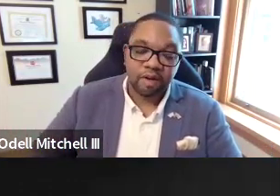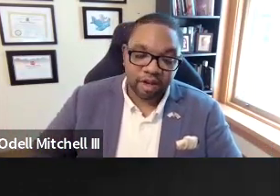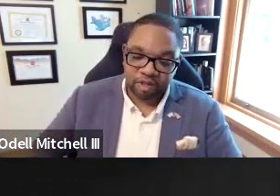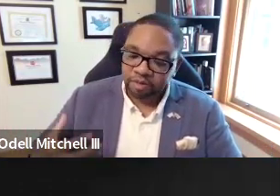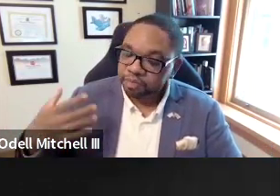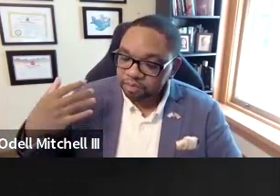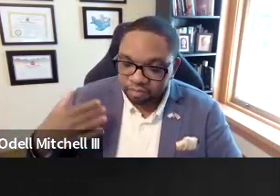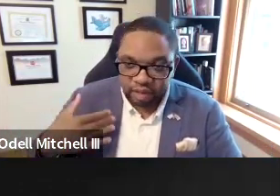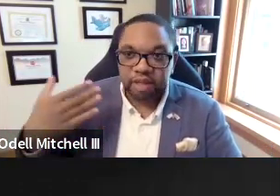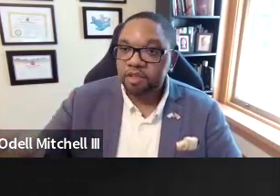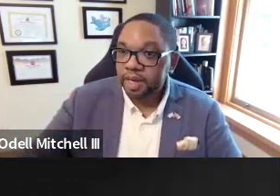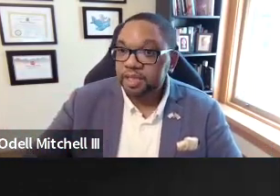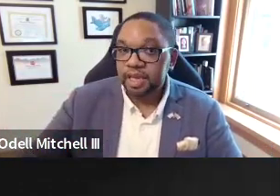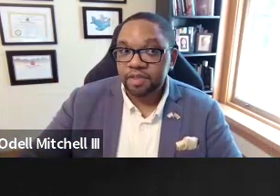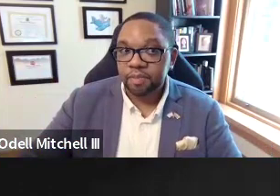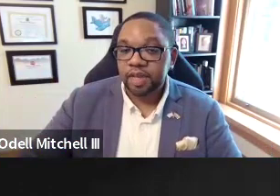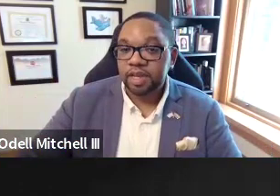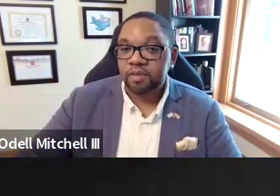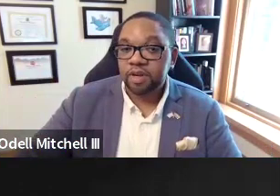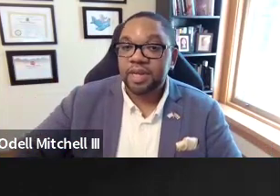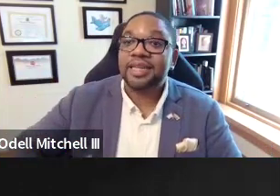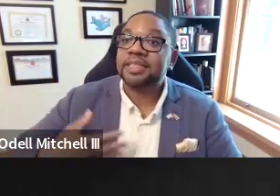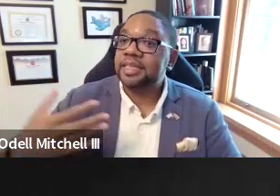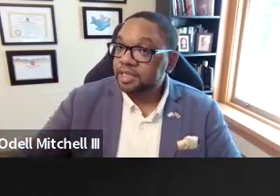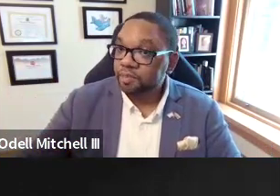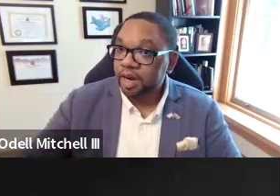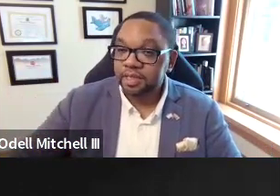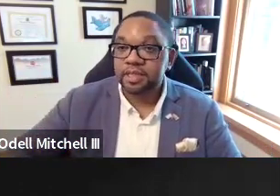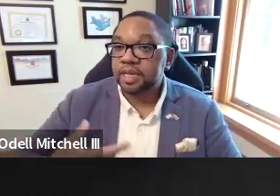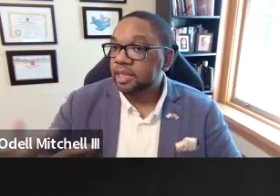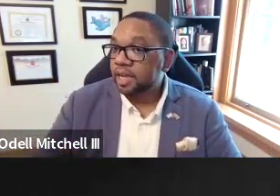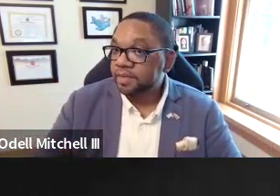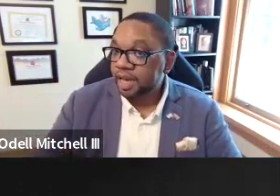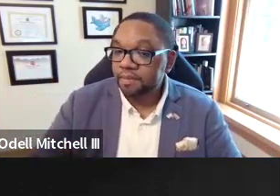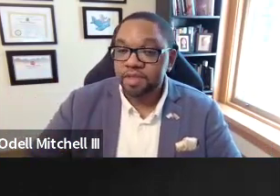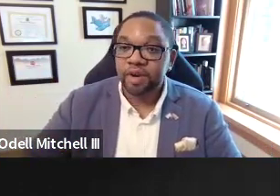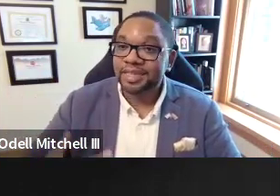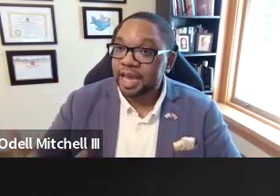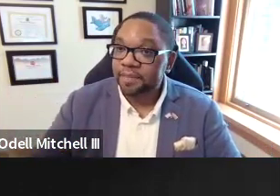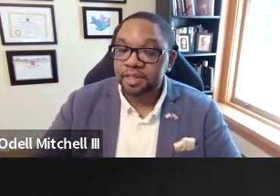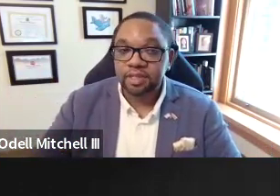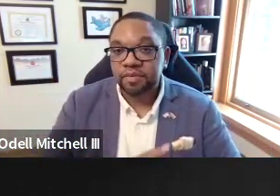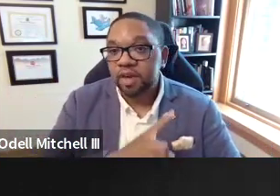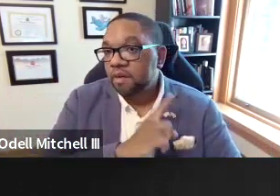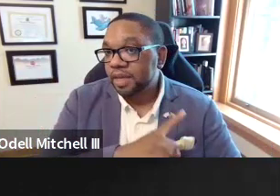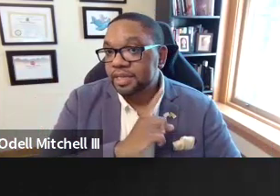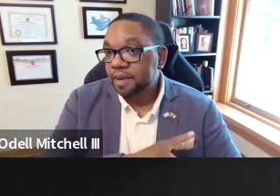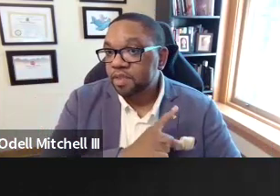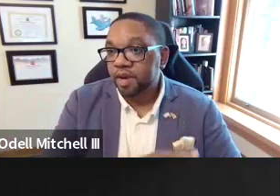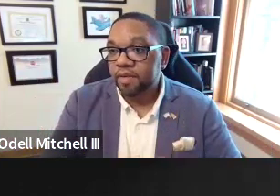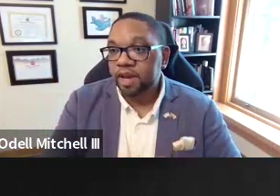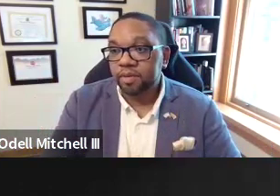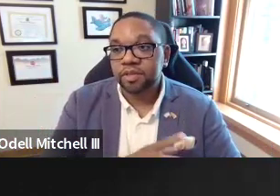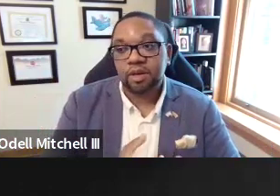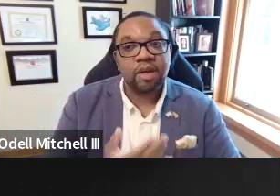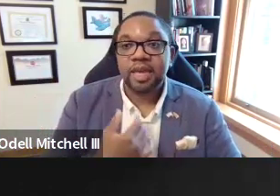by the hour. And so, especially if something is going to be an extensive project that takes a lot of time, it's very time intensive, well, that time